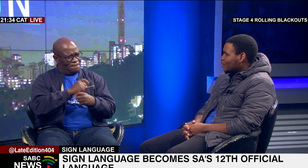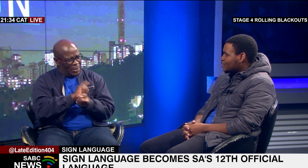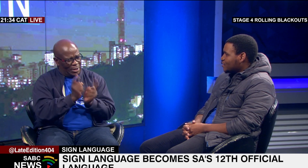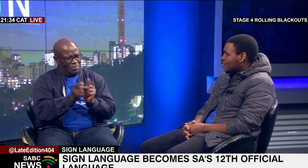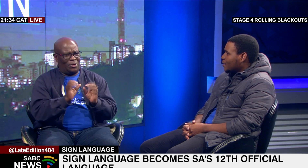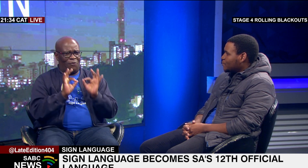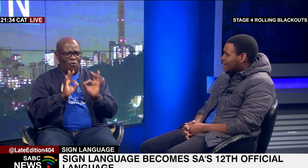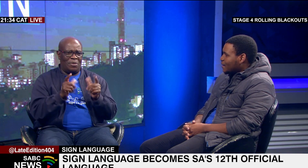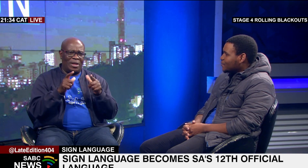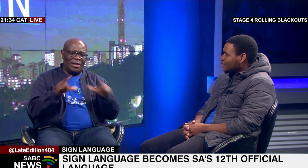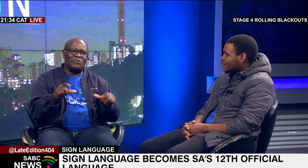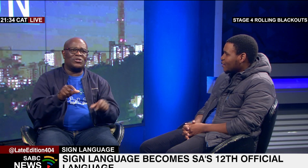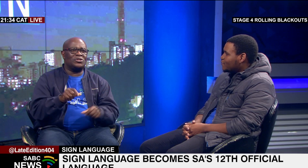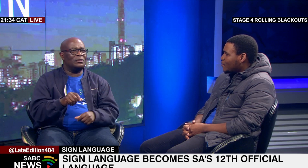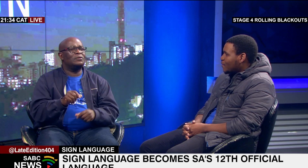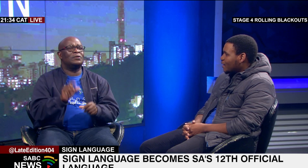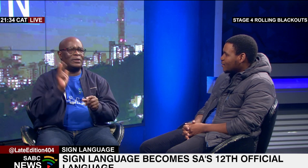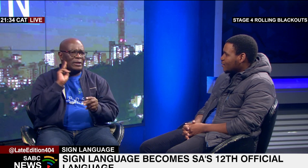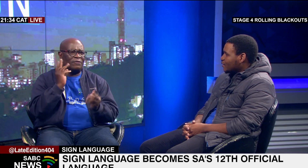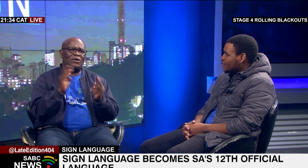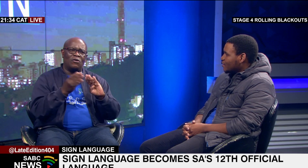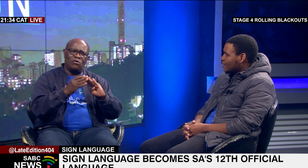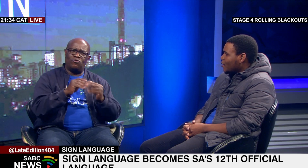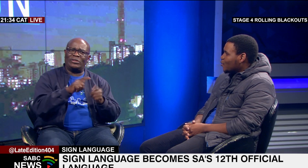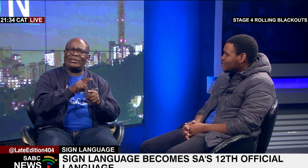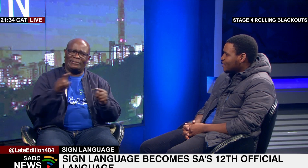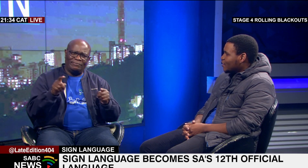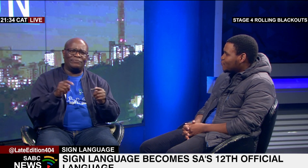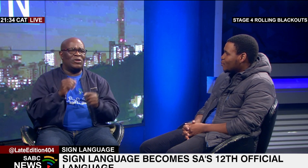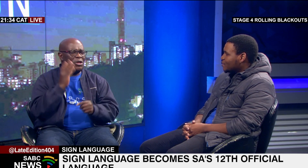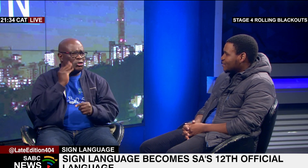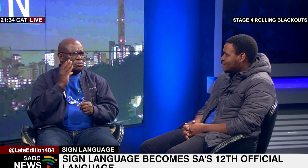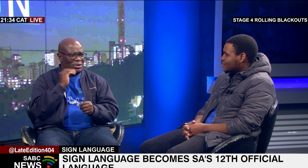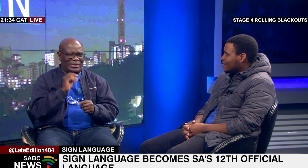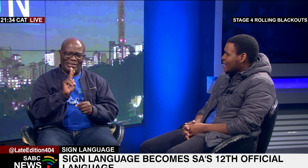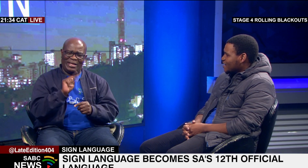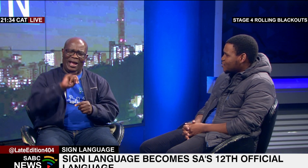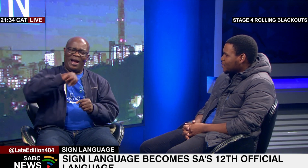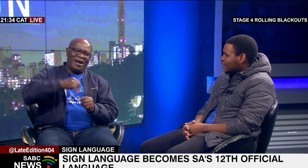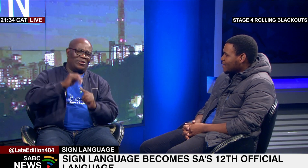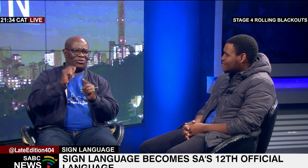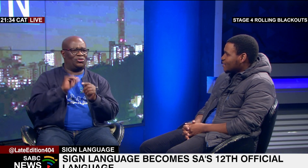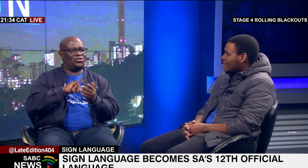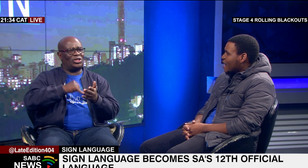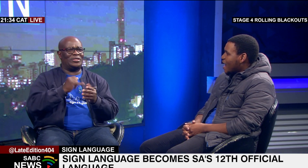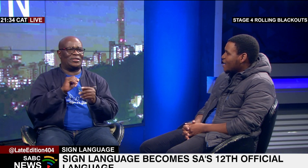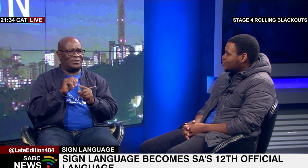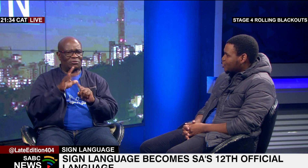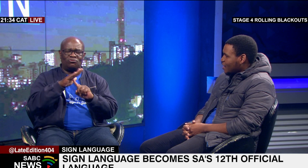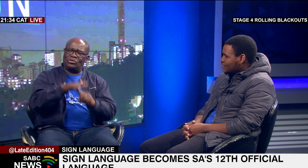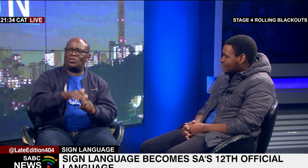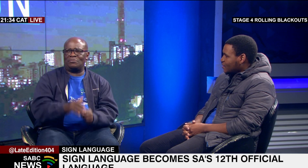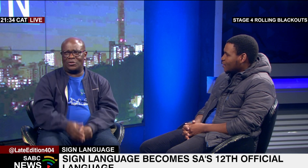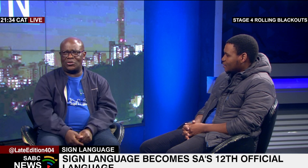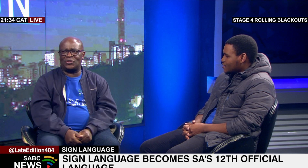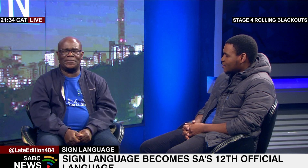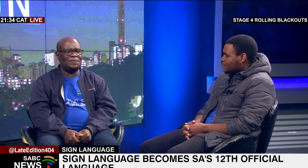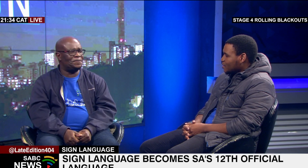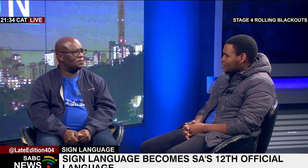language becoming a formal language, the deaf community experience unjust discrimination.